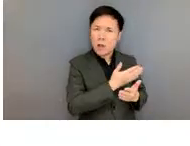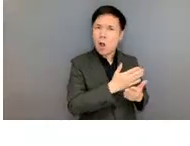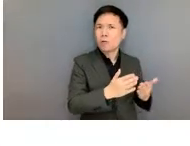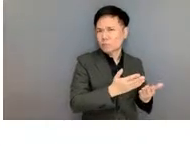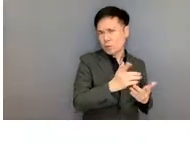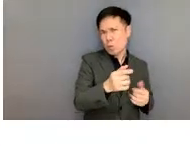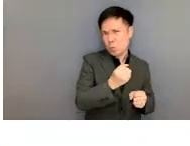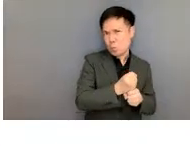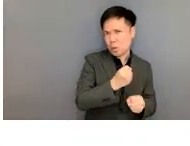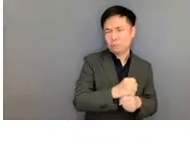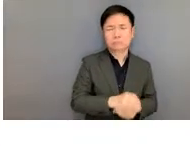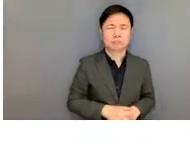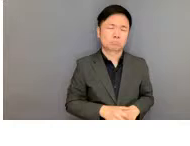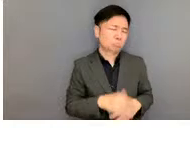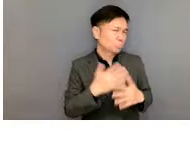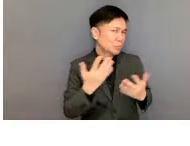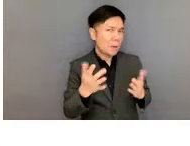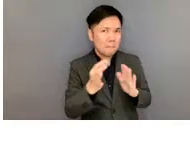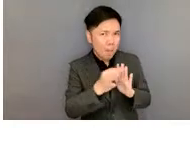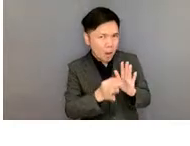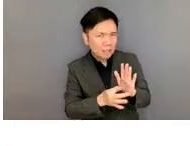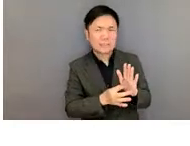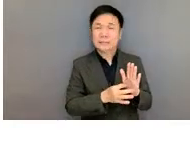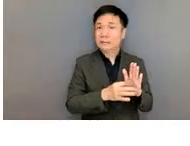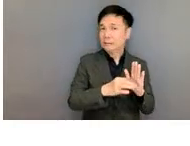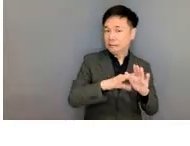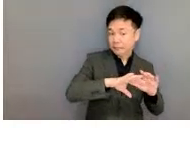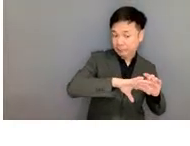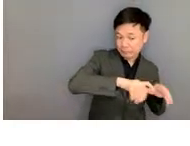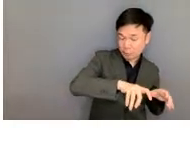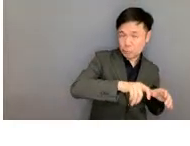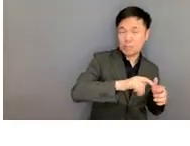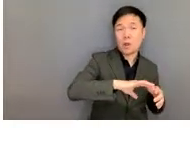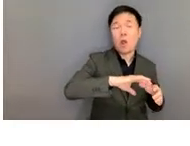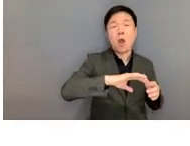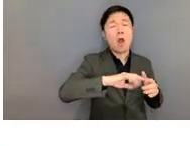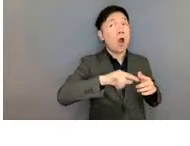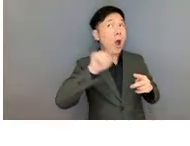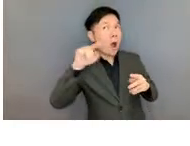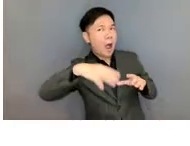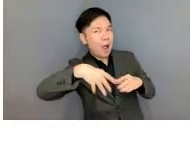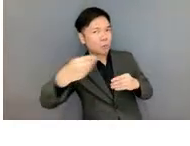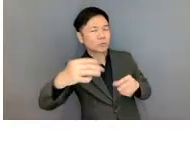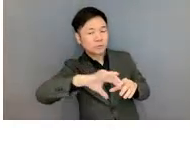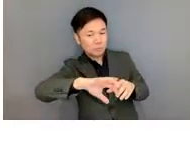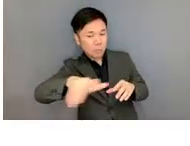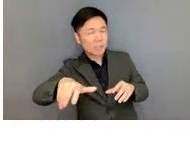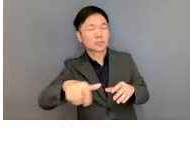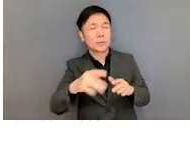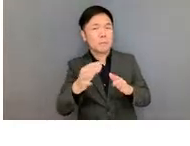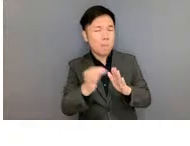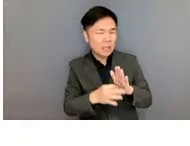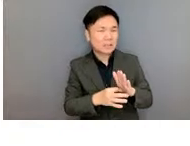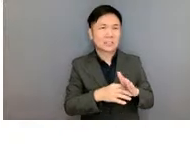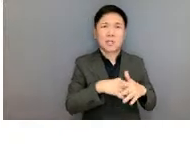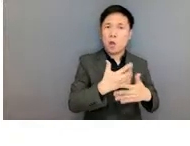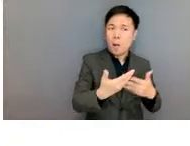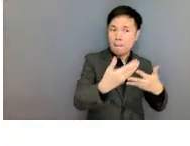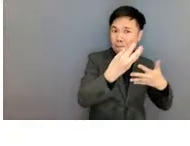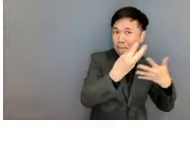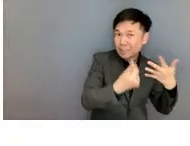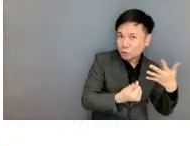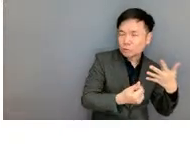it's internal policy or external policy, whether it's budgeting, procurement. All of these different aspects